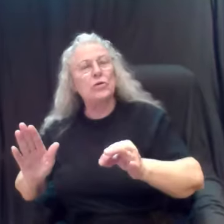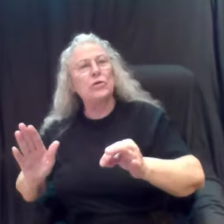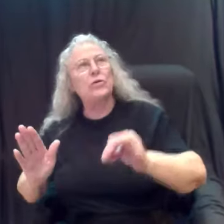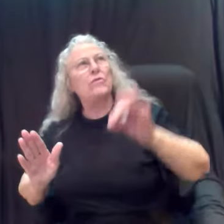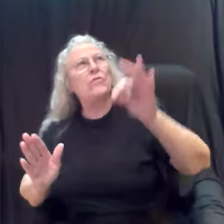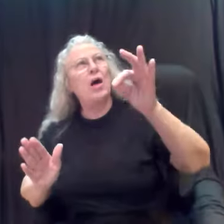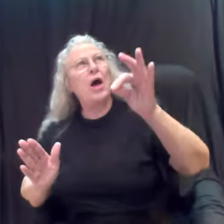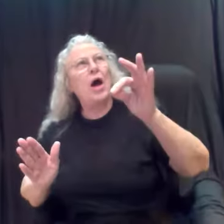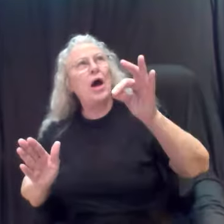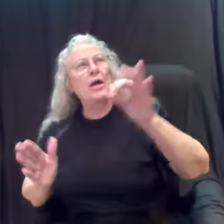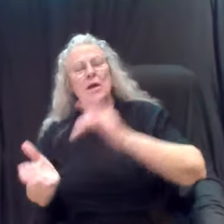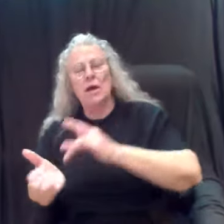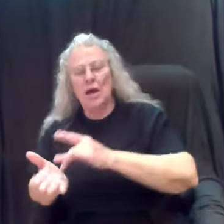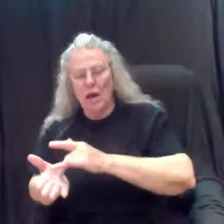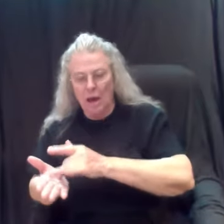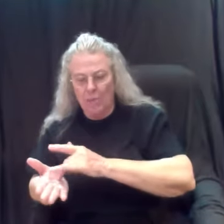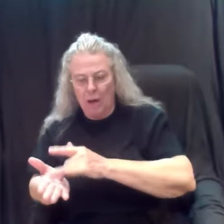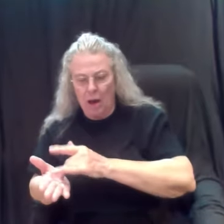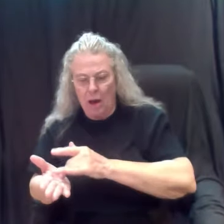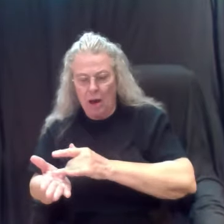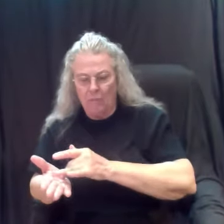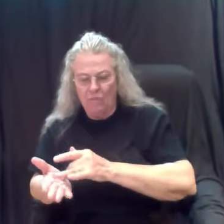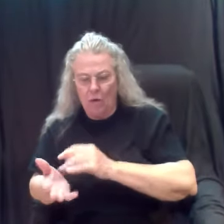to find a balm for